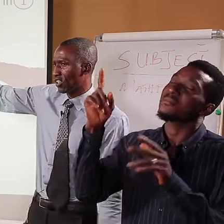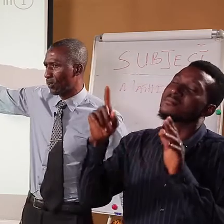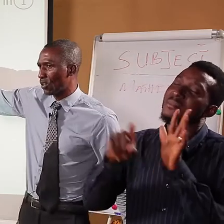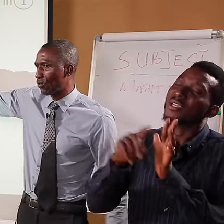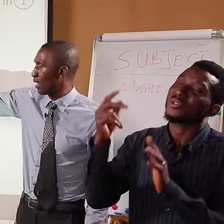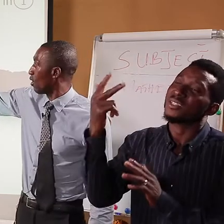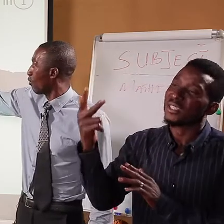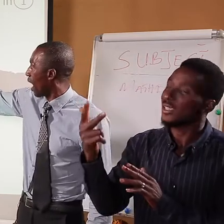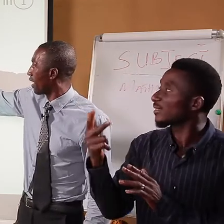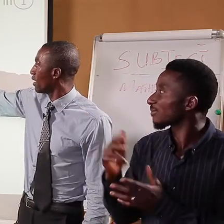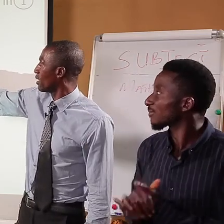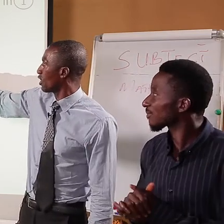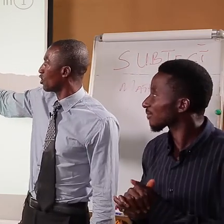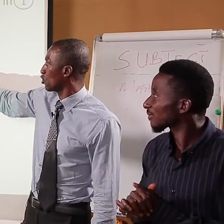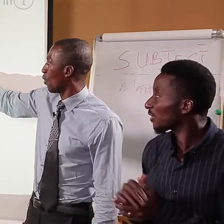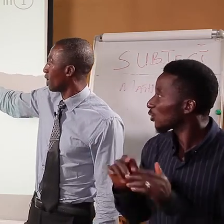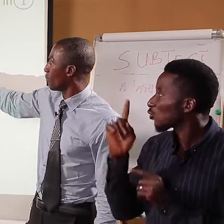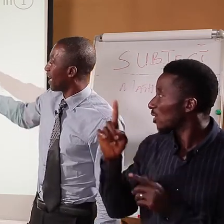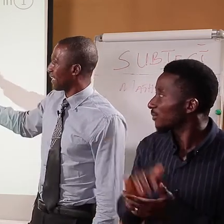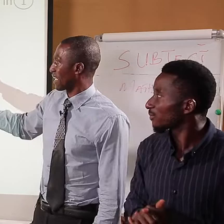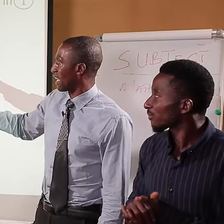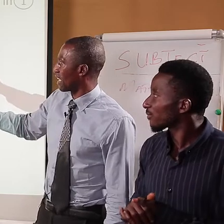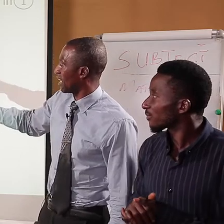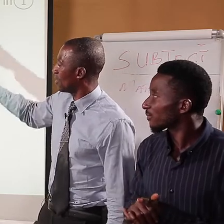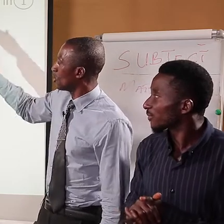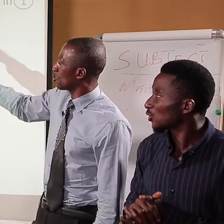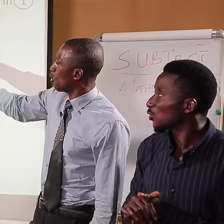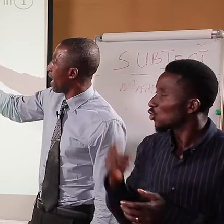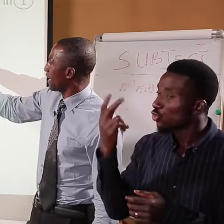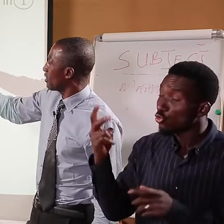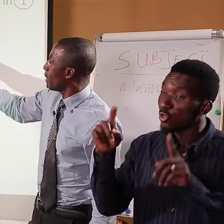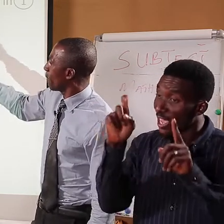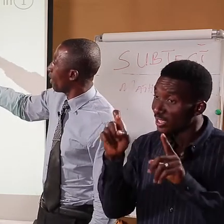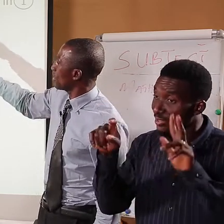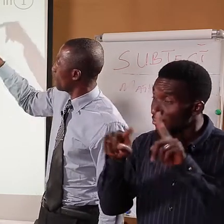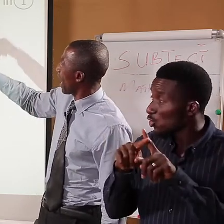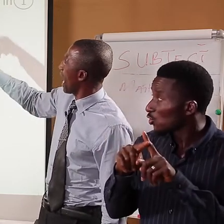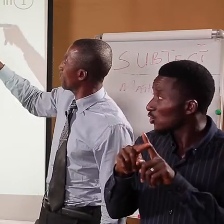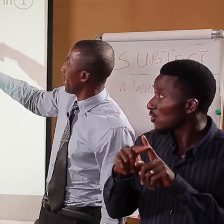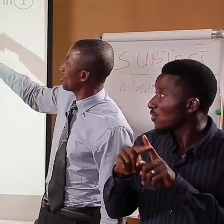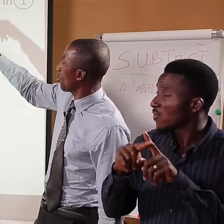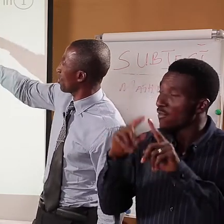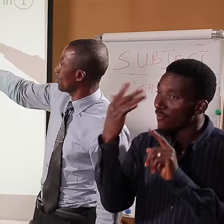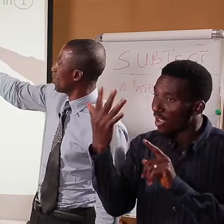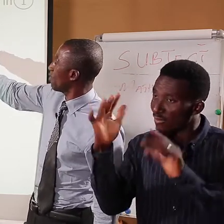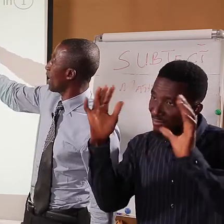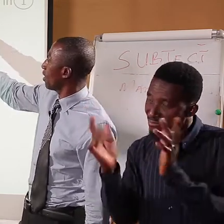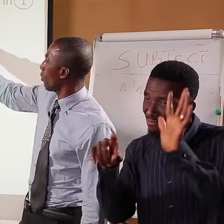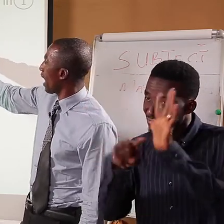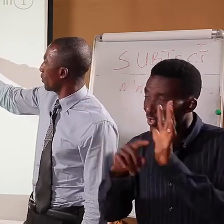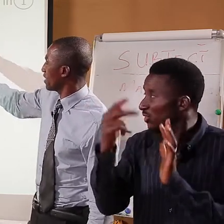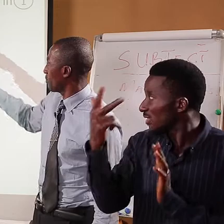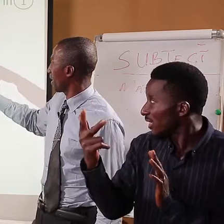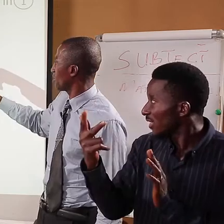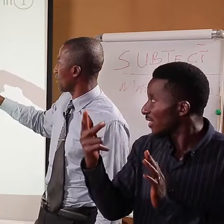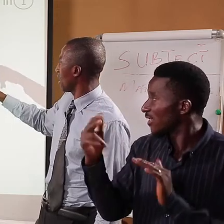the corresponding value of y, equals to 1. I take that again. 2x plus 5 times the corresponding value of